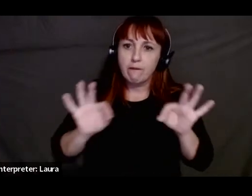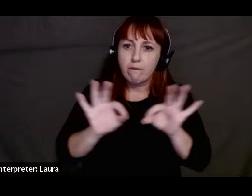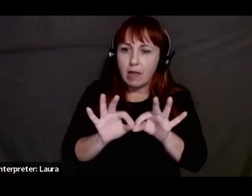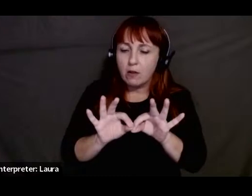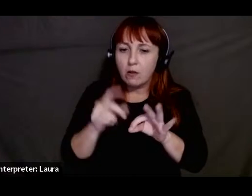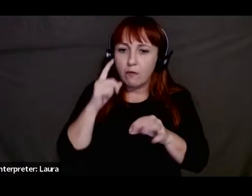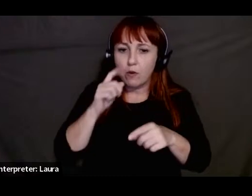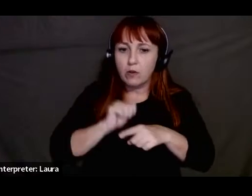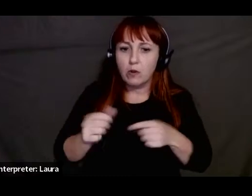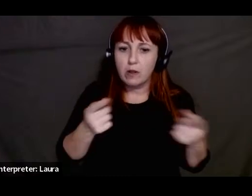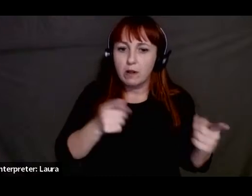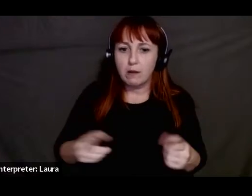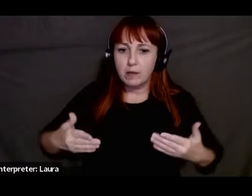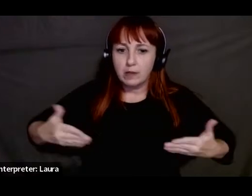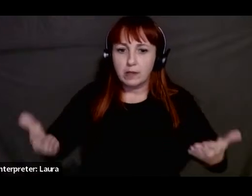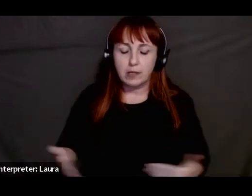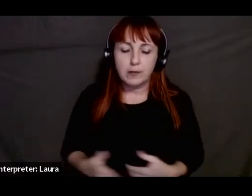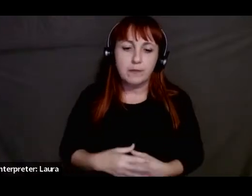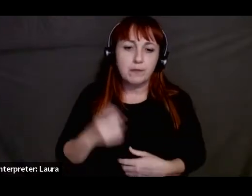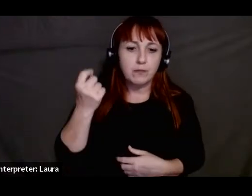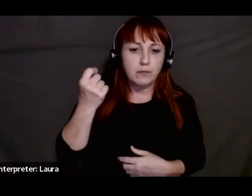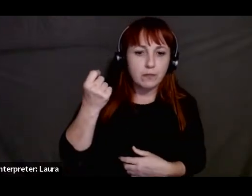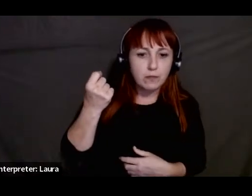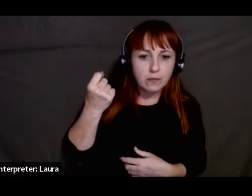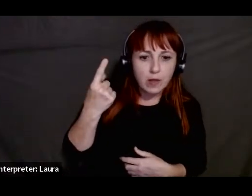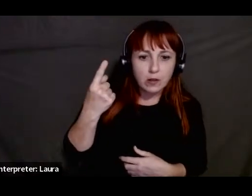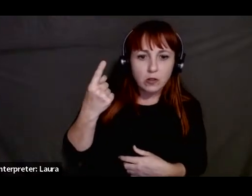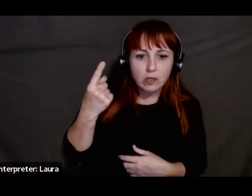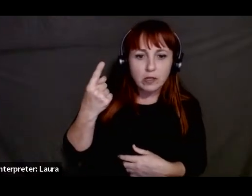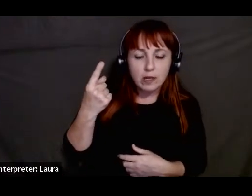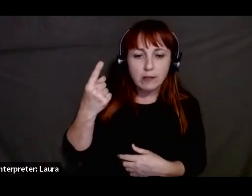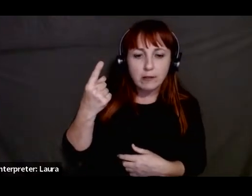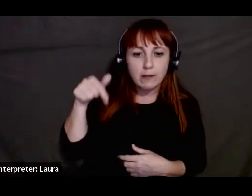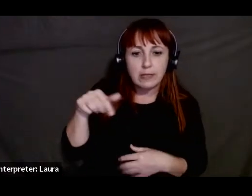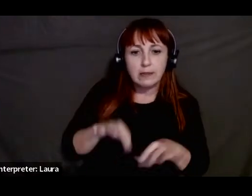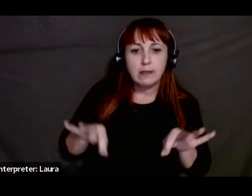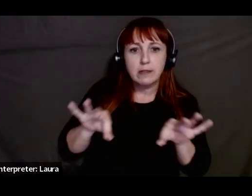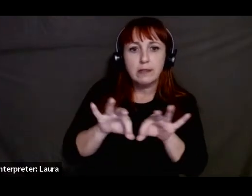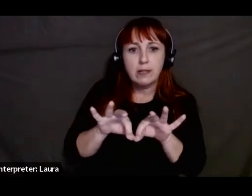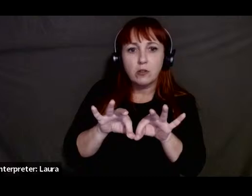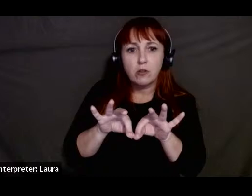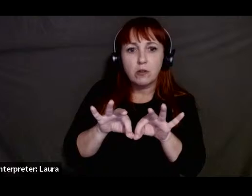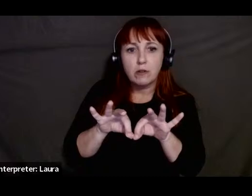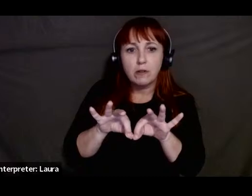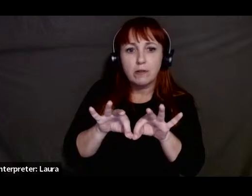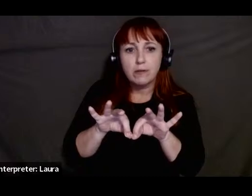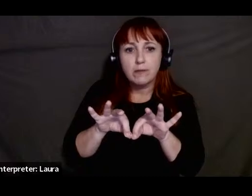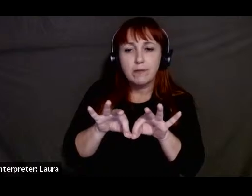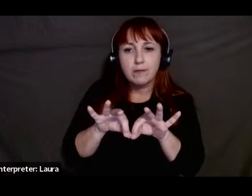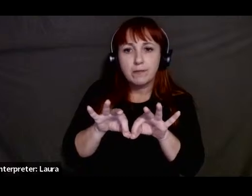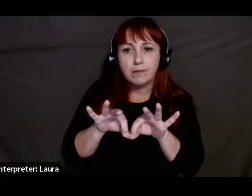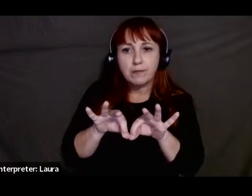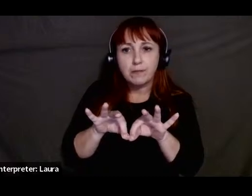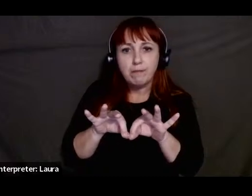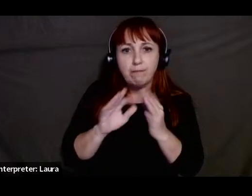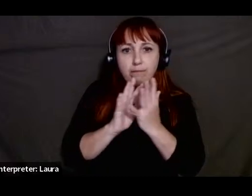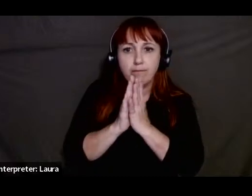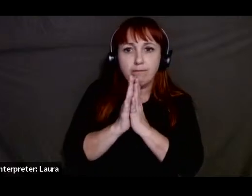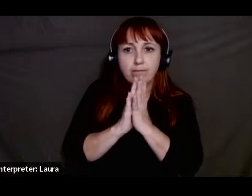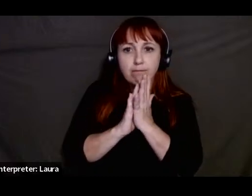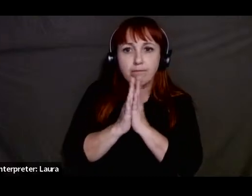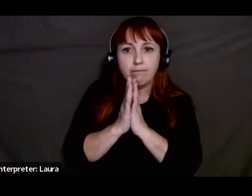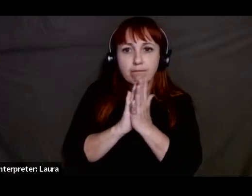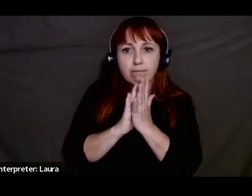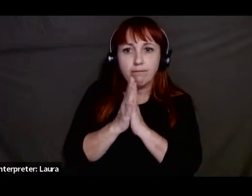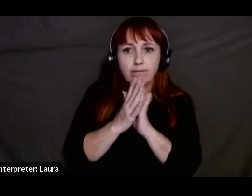there. Understanding and knowing the land is essential to analyzing the future of these critical parcels. We look forward to your comments on